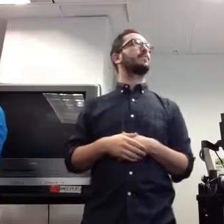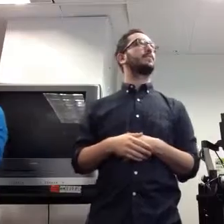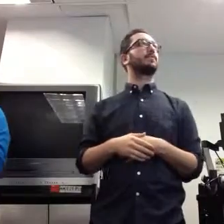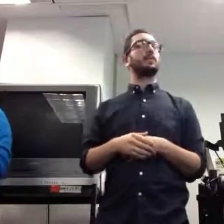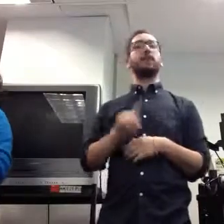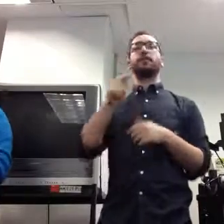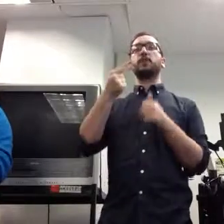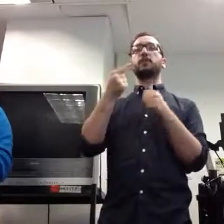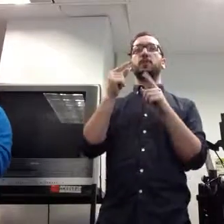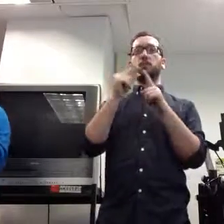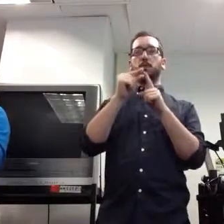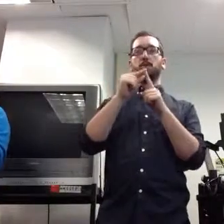First word,